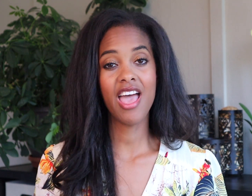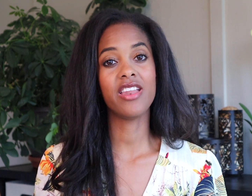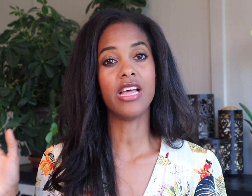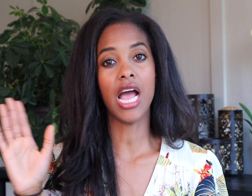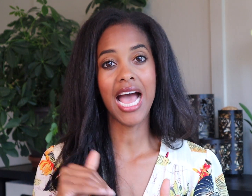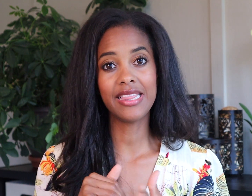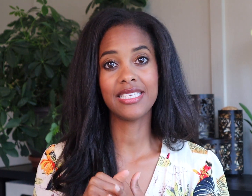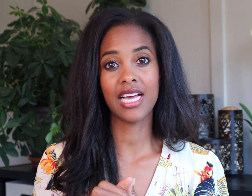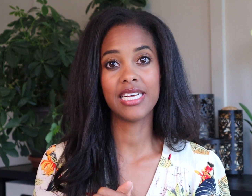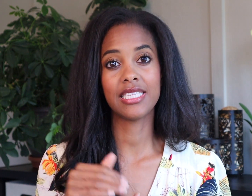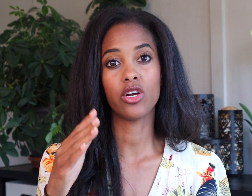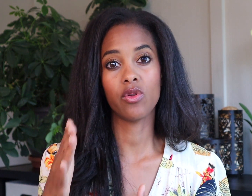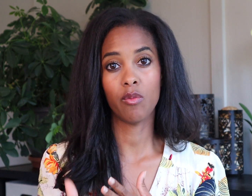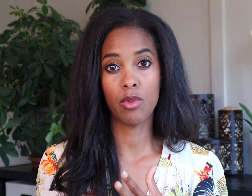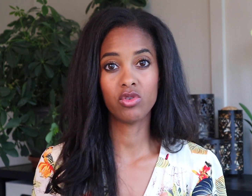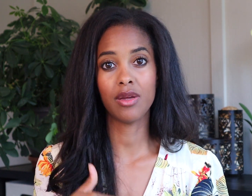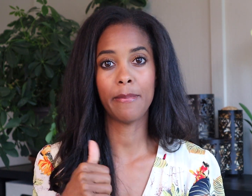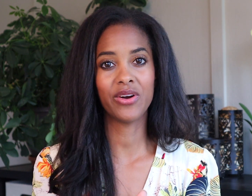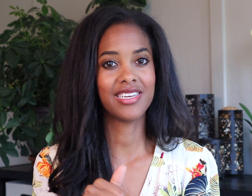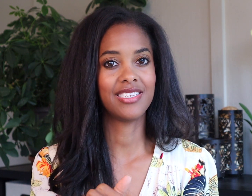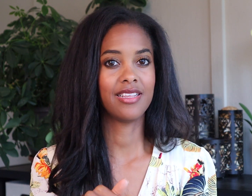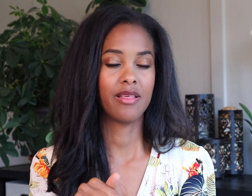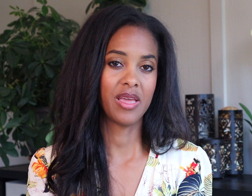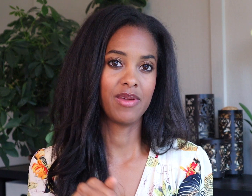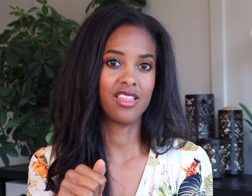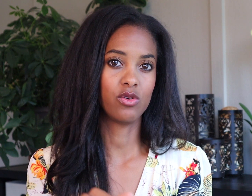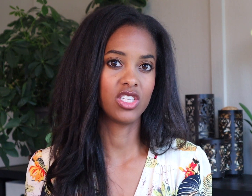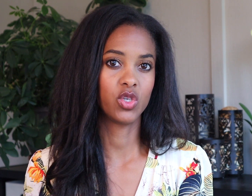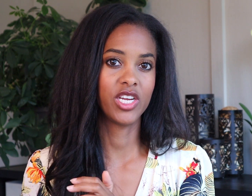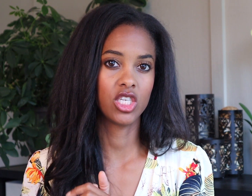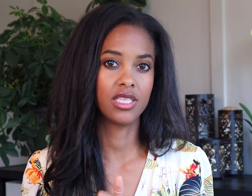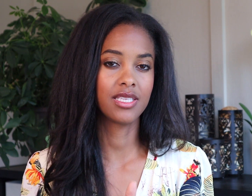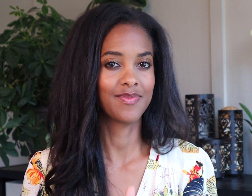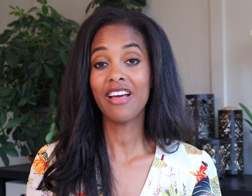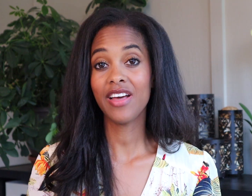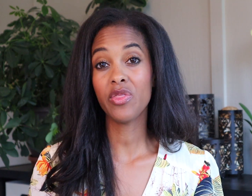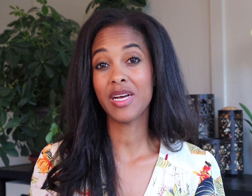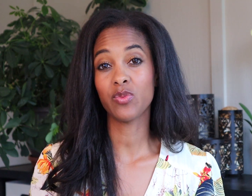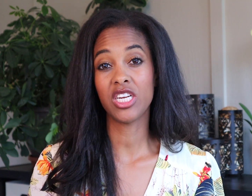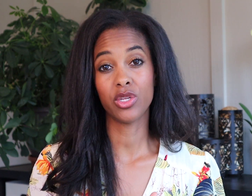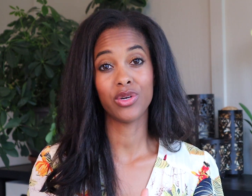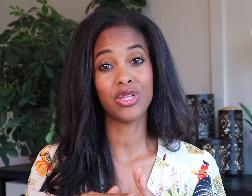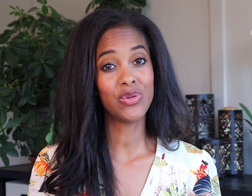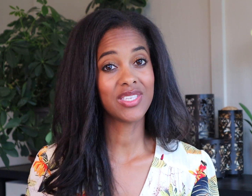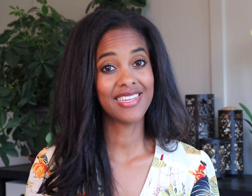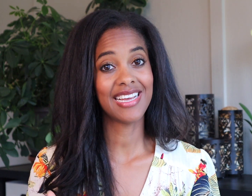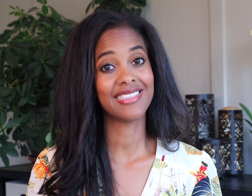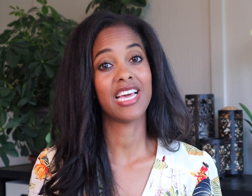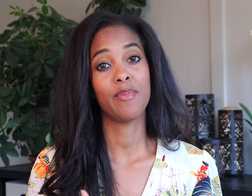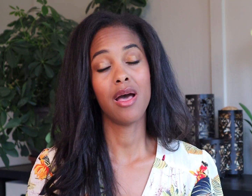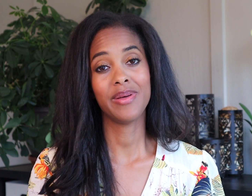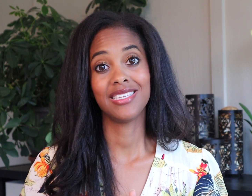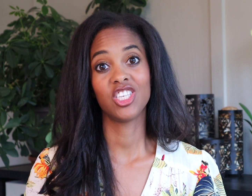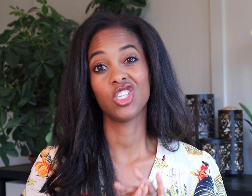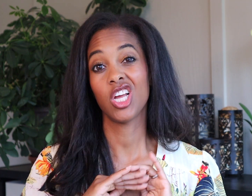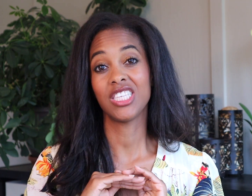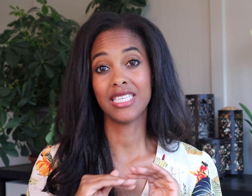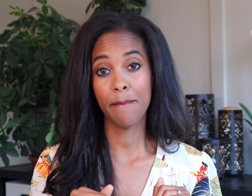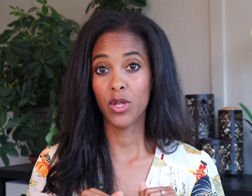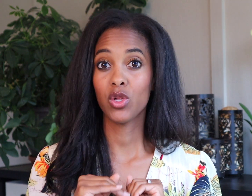and add the signs that are most pertinent to the baby in those situations. I found the best way to learn the new signs as they come up is just a simple